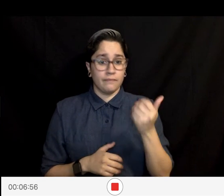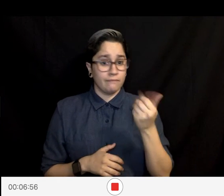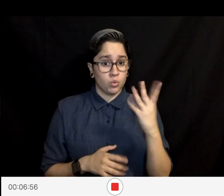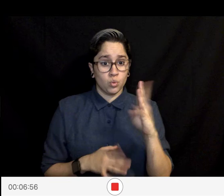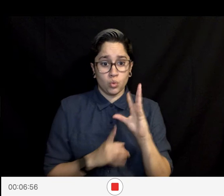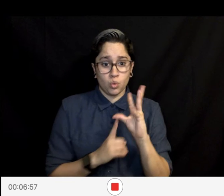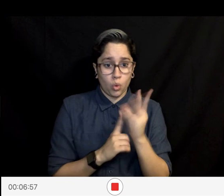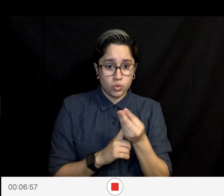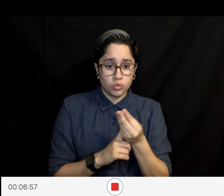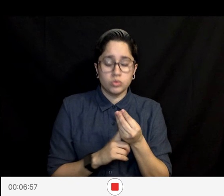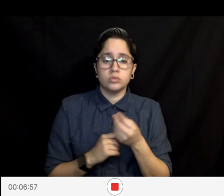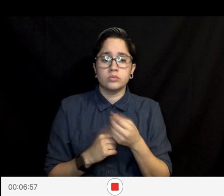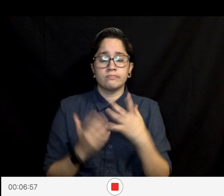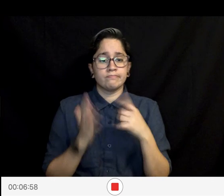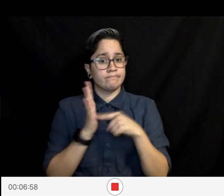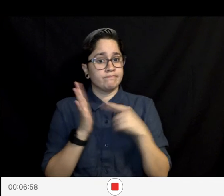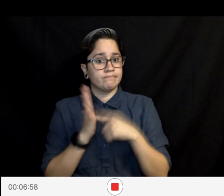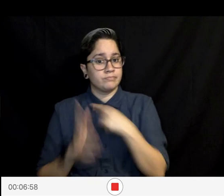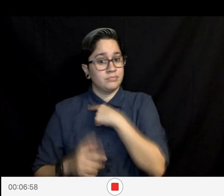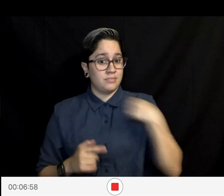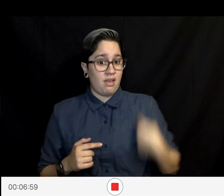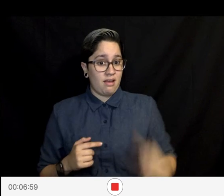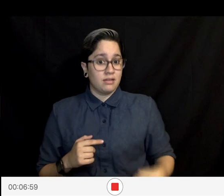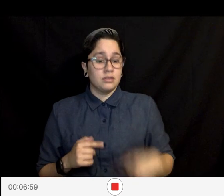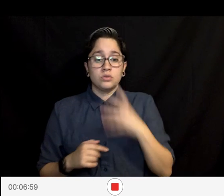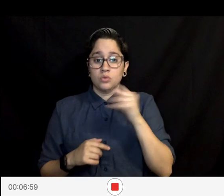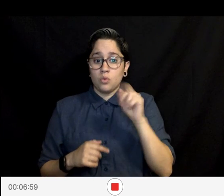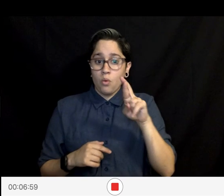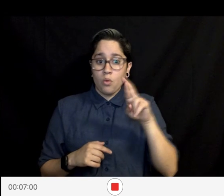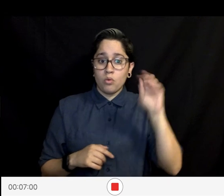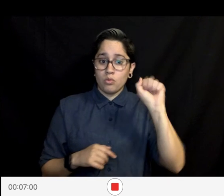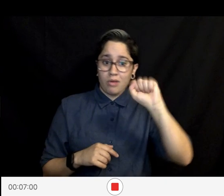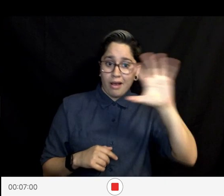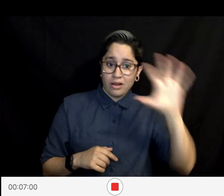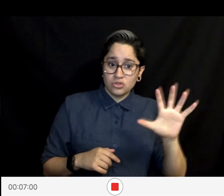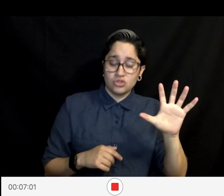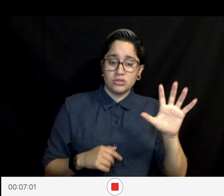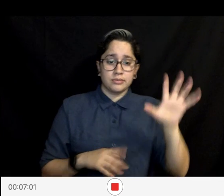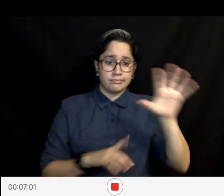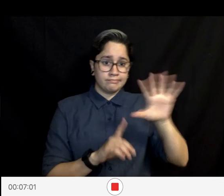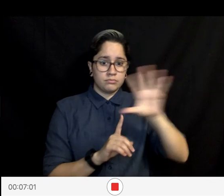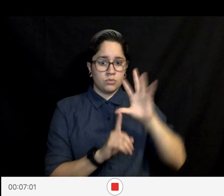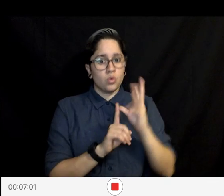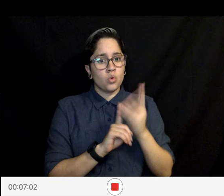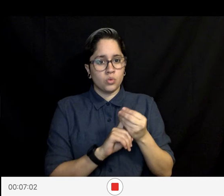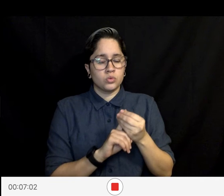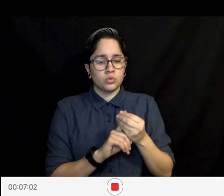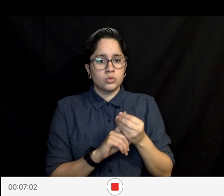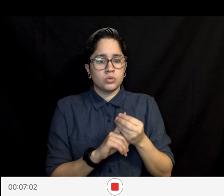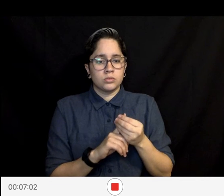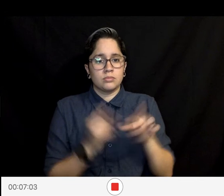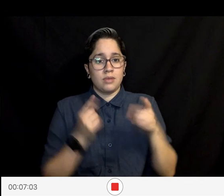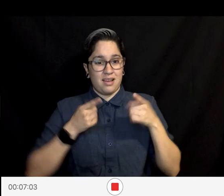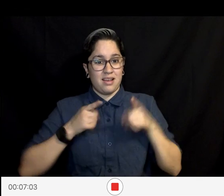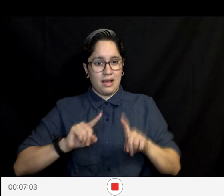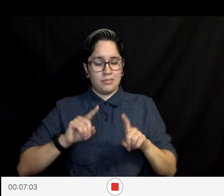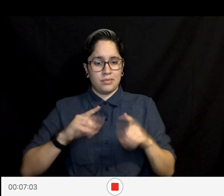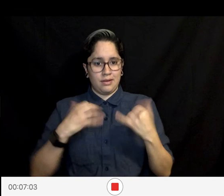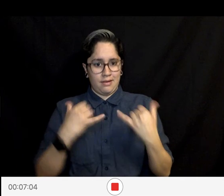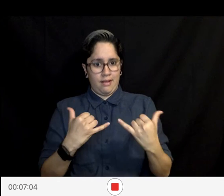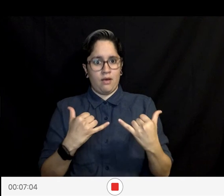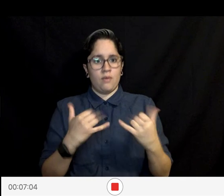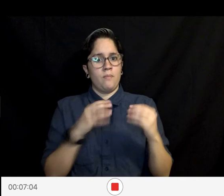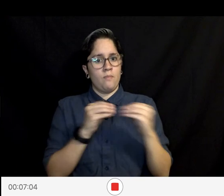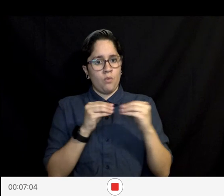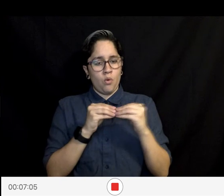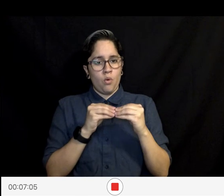and more of a delicacy, meaning they are fished for commercial use and highly incorporated